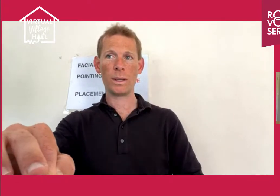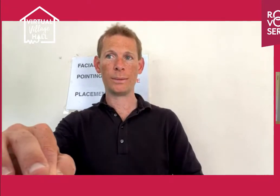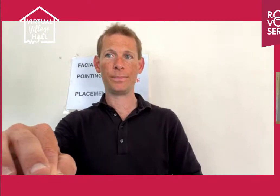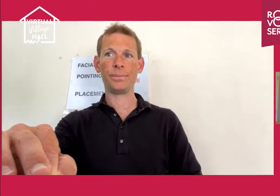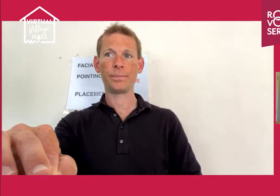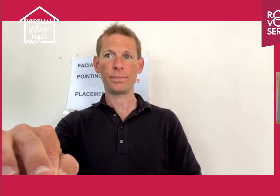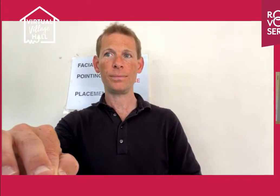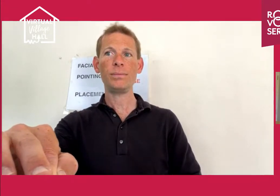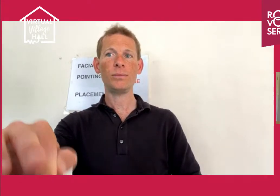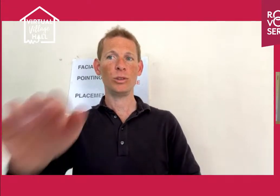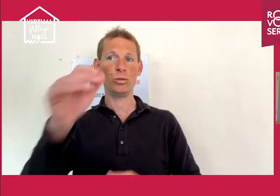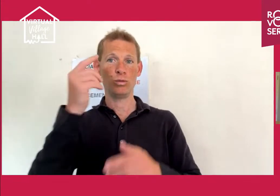And number 4.